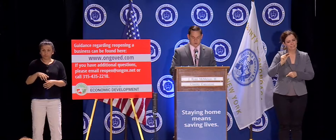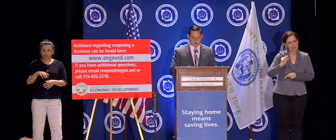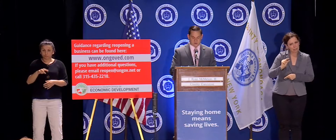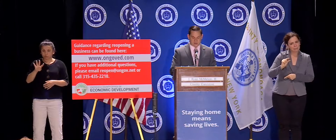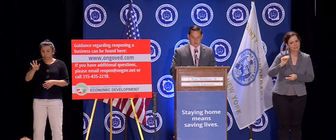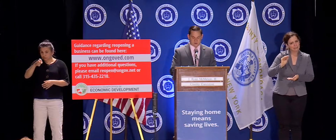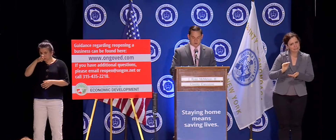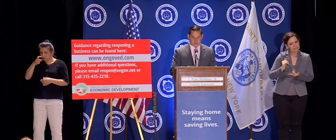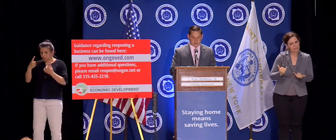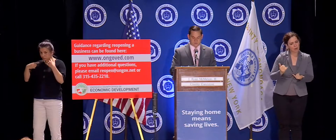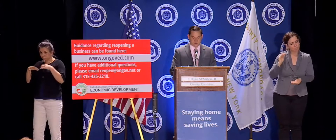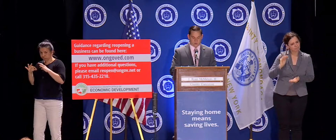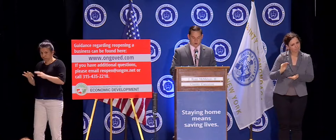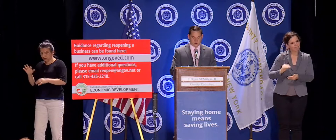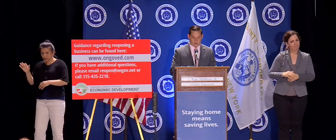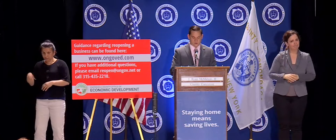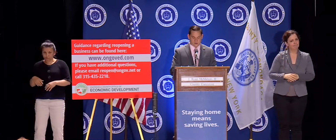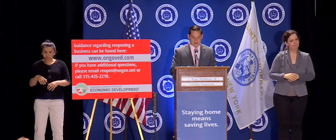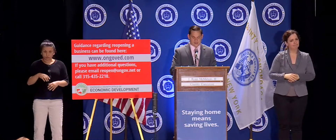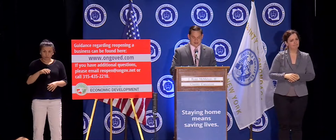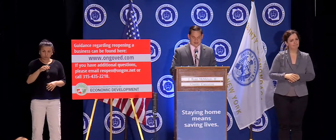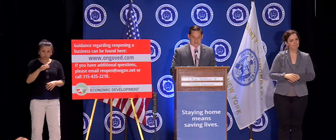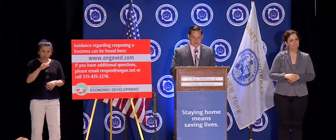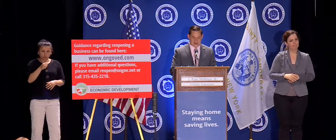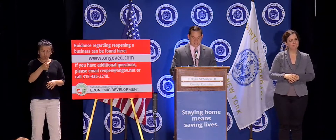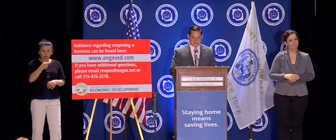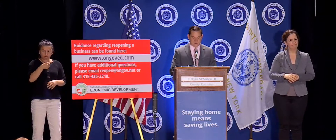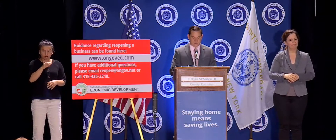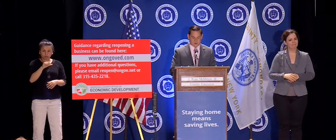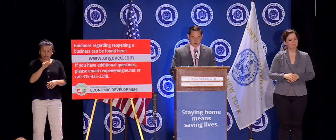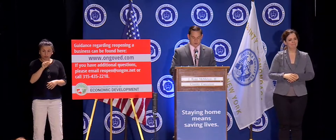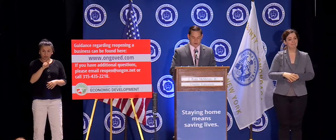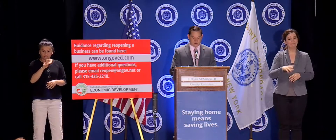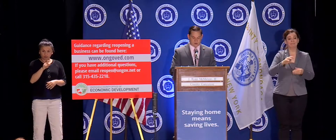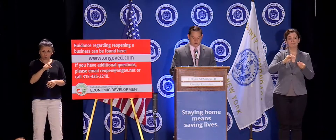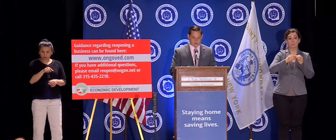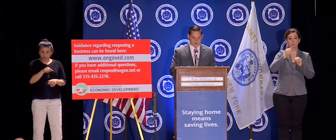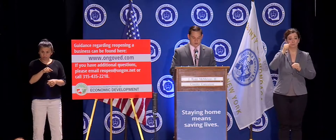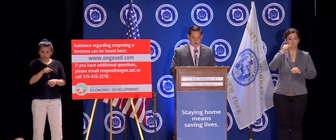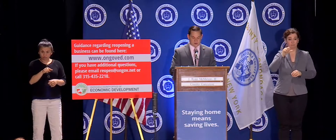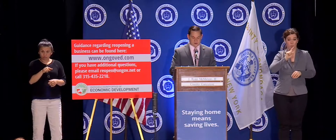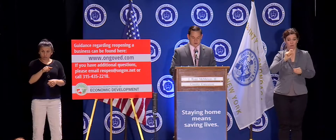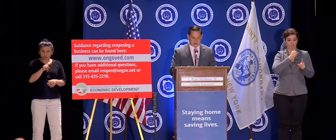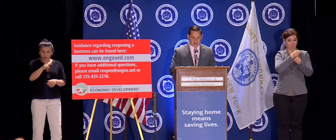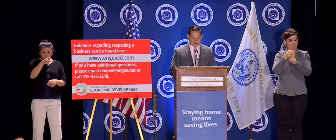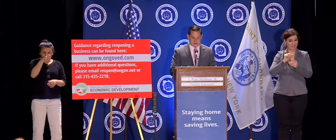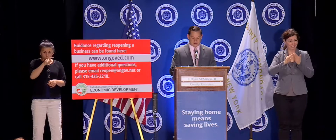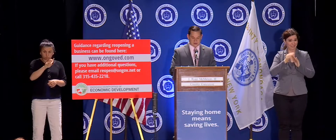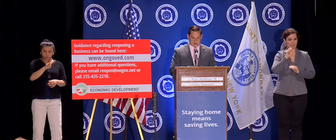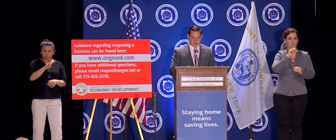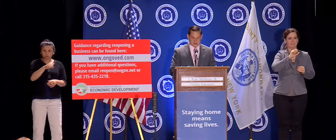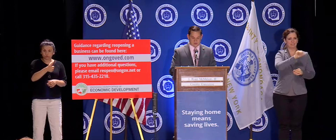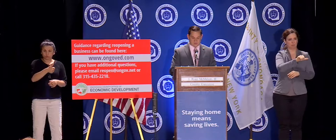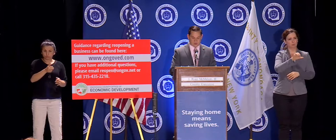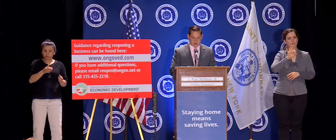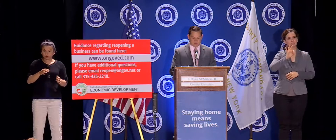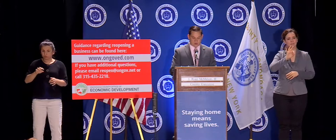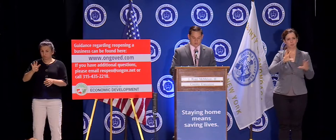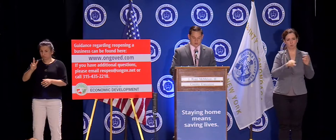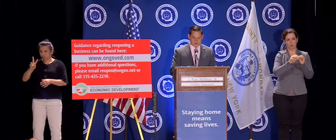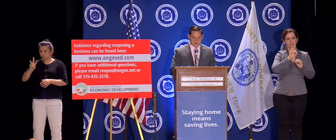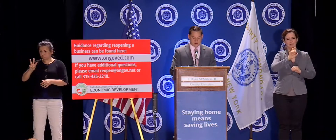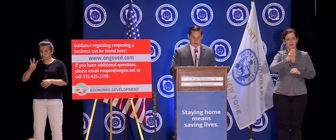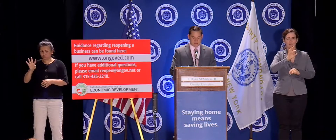Onondaga, 127, 34 recoveries. Gaddis, 90, 29 recoveries. Salina, 76,